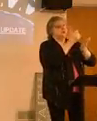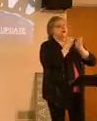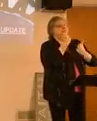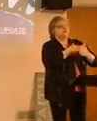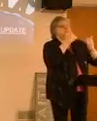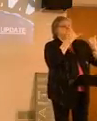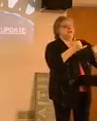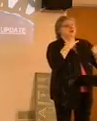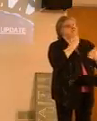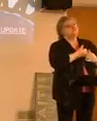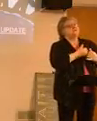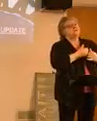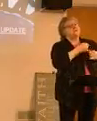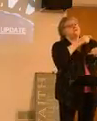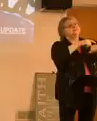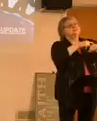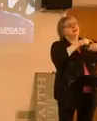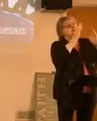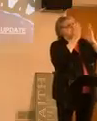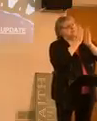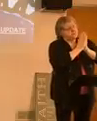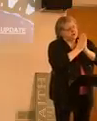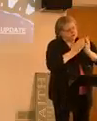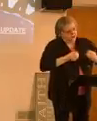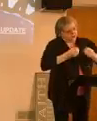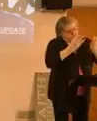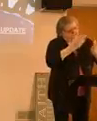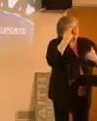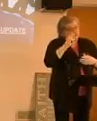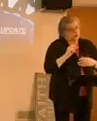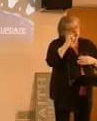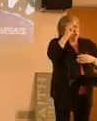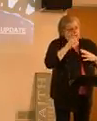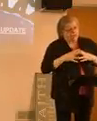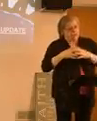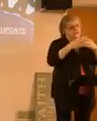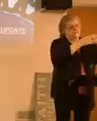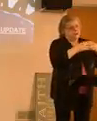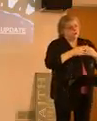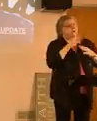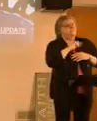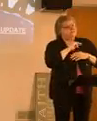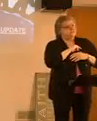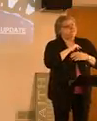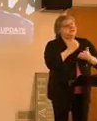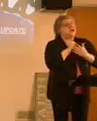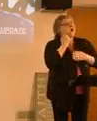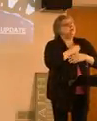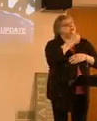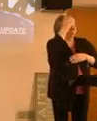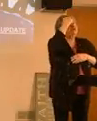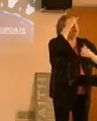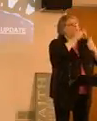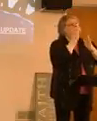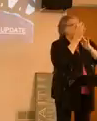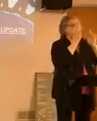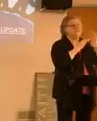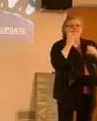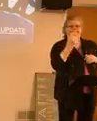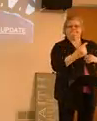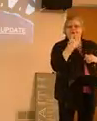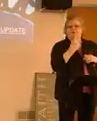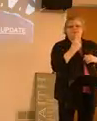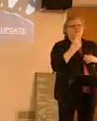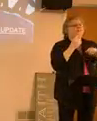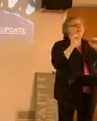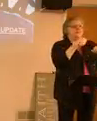of prayer and giving for North American missions, that you'll help us to know that Jesus is the only one who can save,